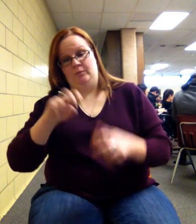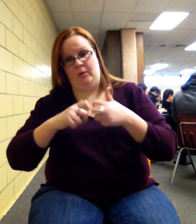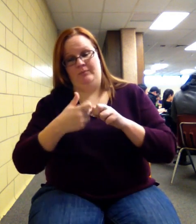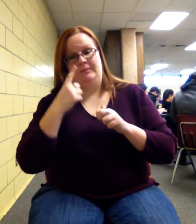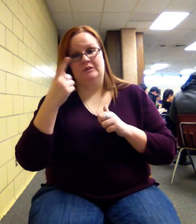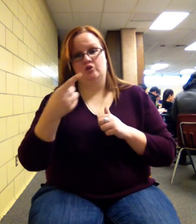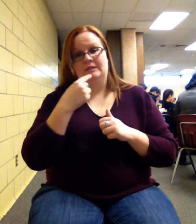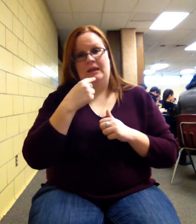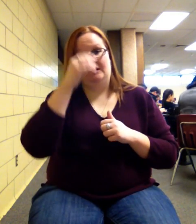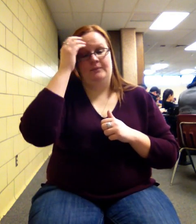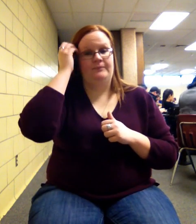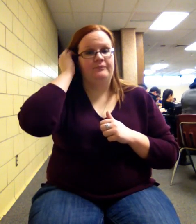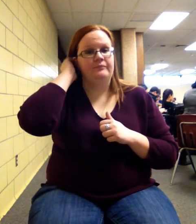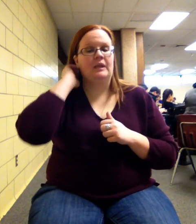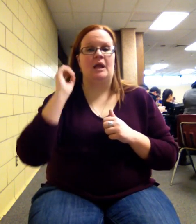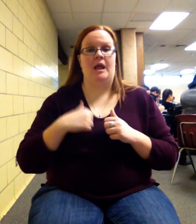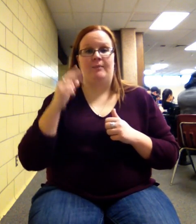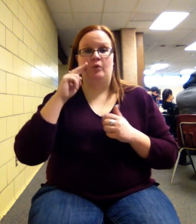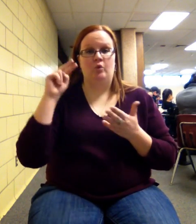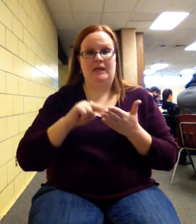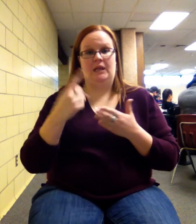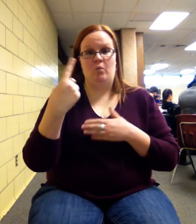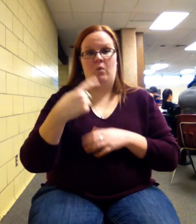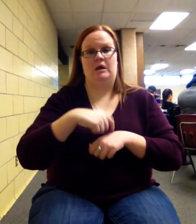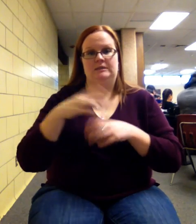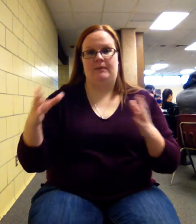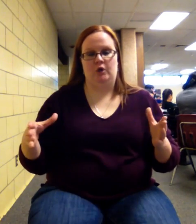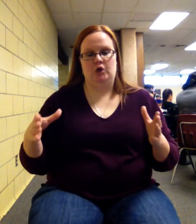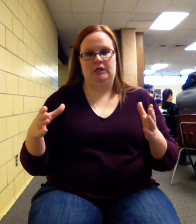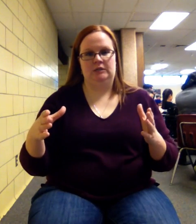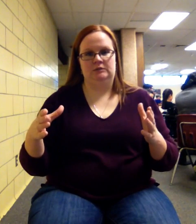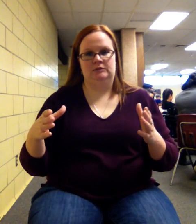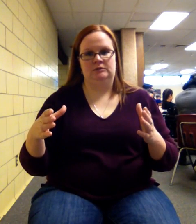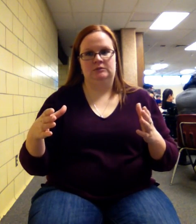I'm looking at one period. Year 2 I'm investing,